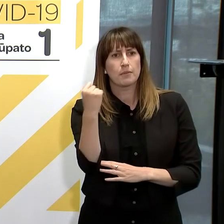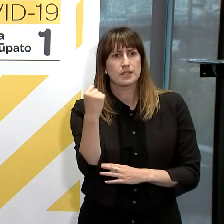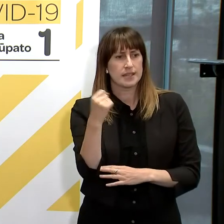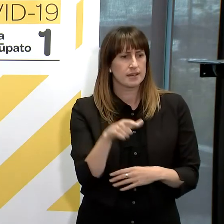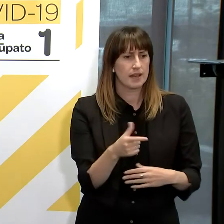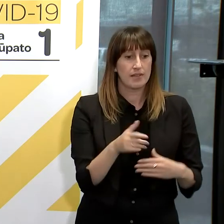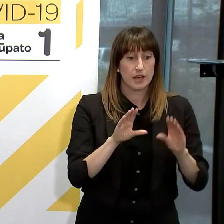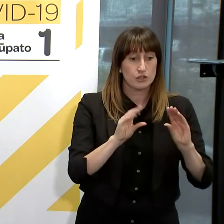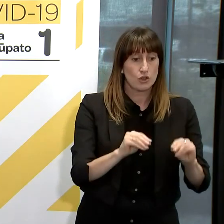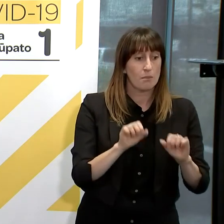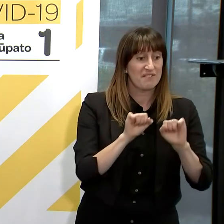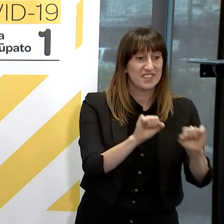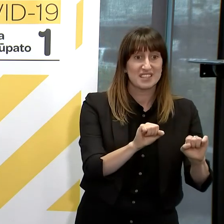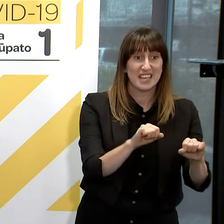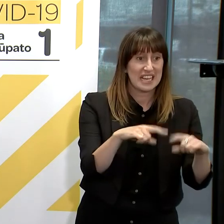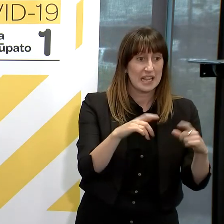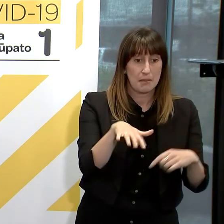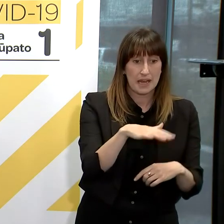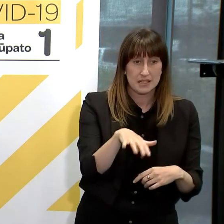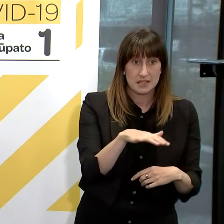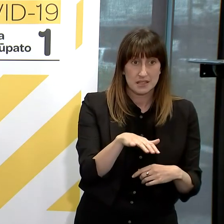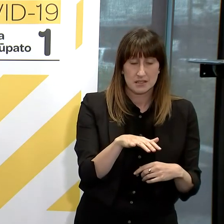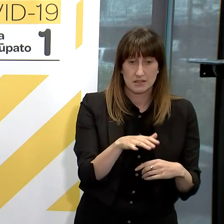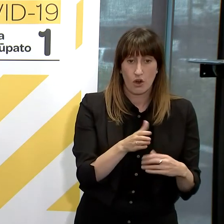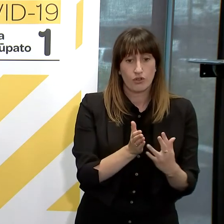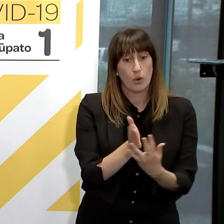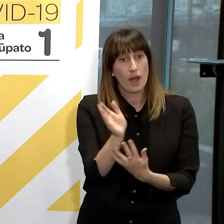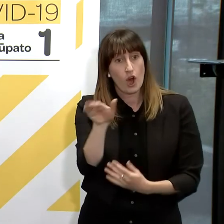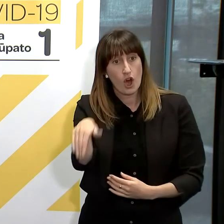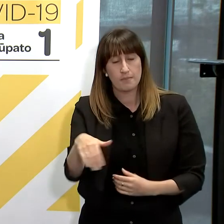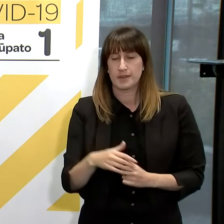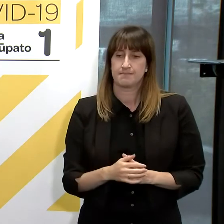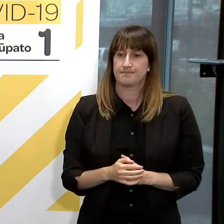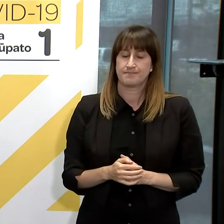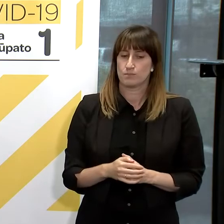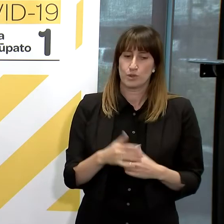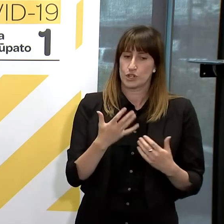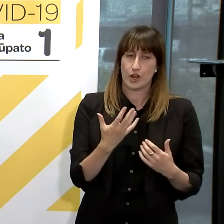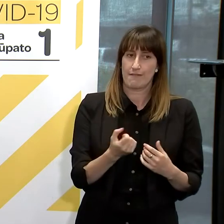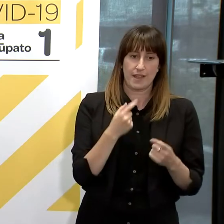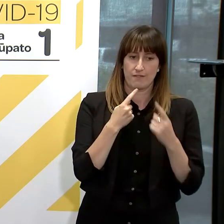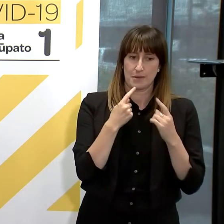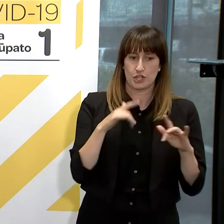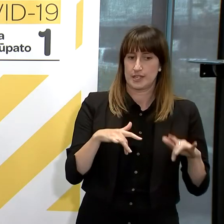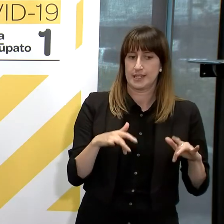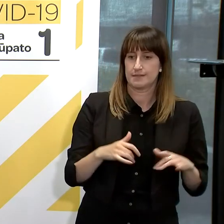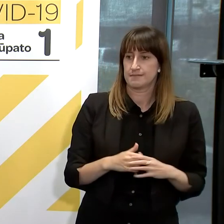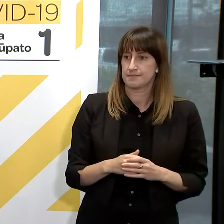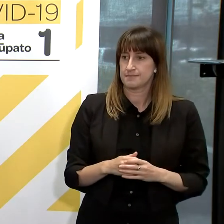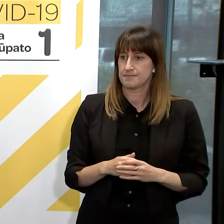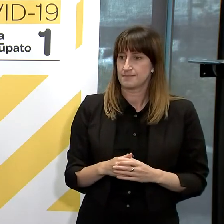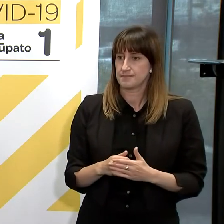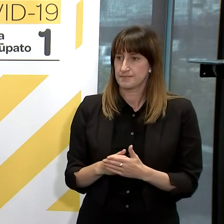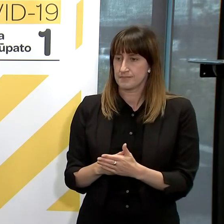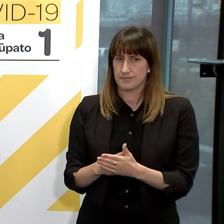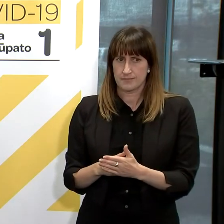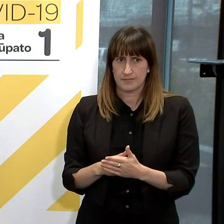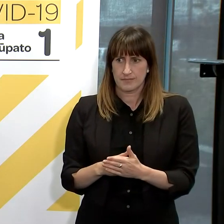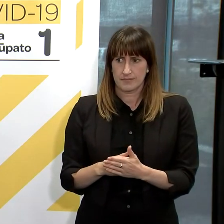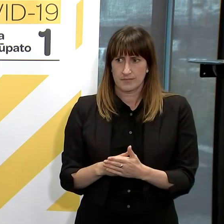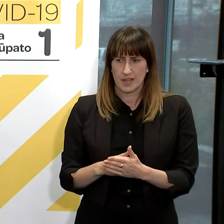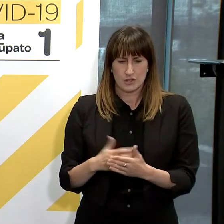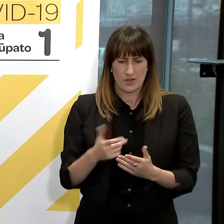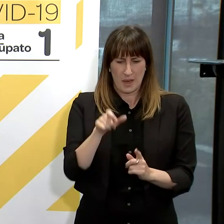that. I haven't had an update, but we're getting that information. What do you think the chain of transmission was for this person to